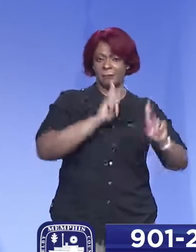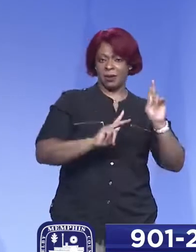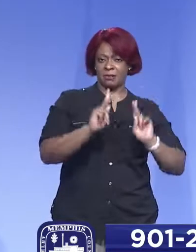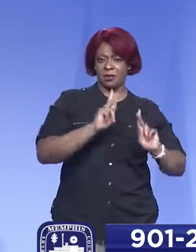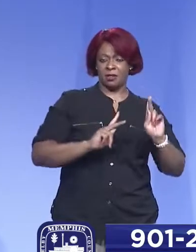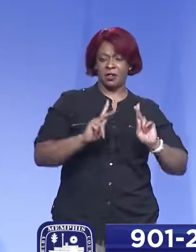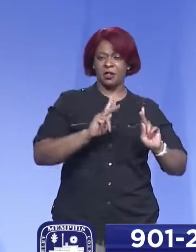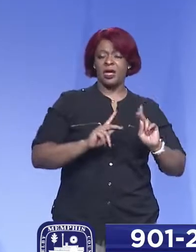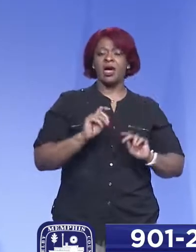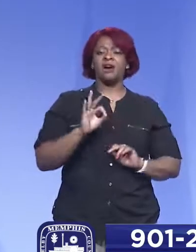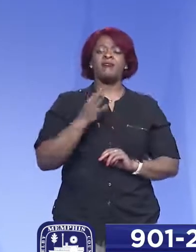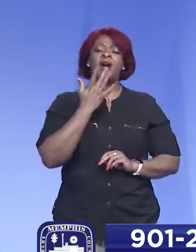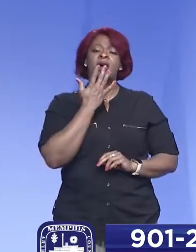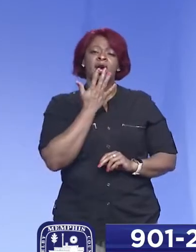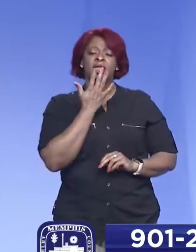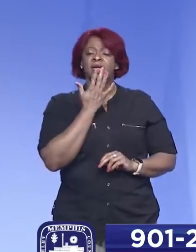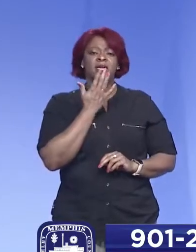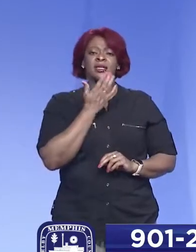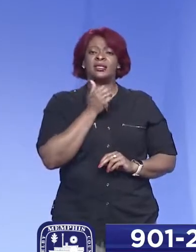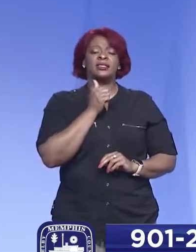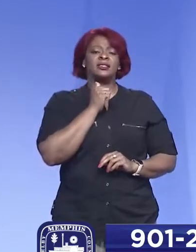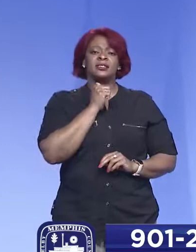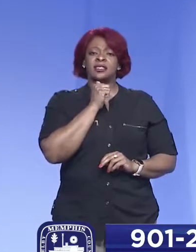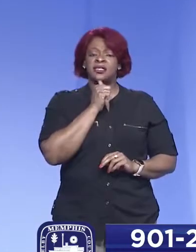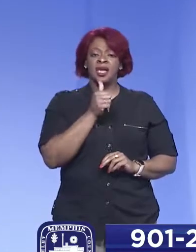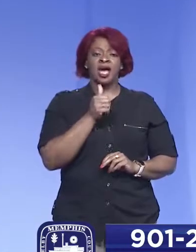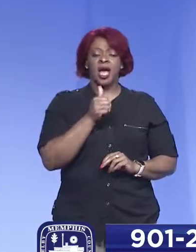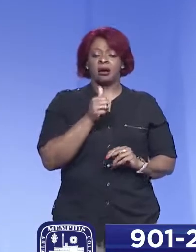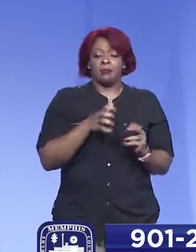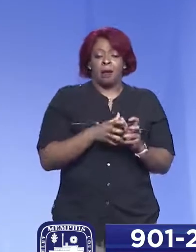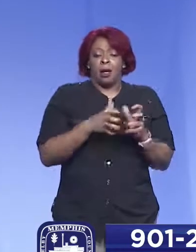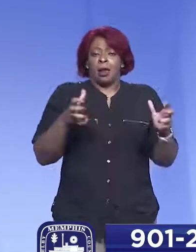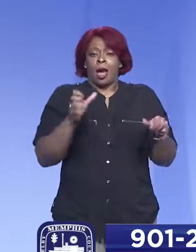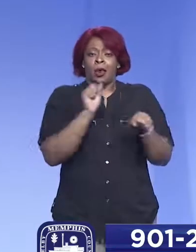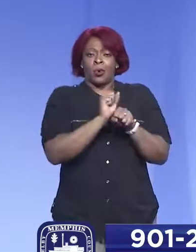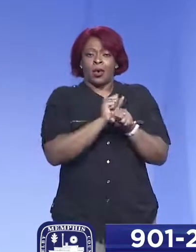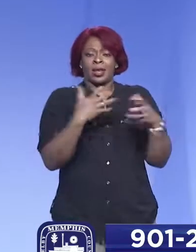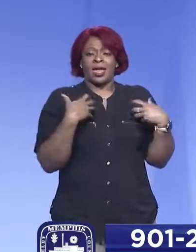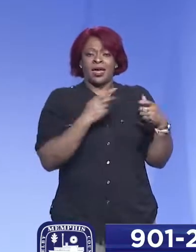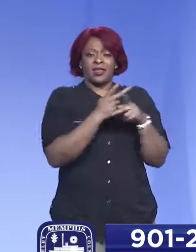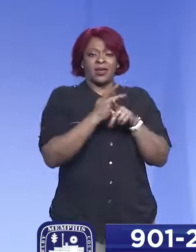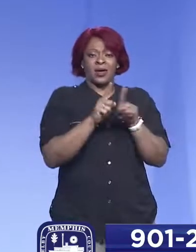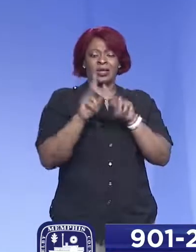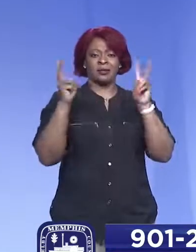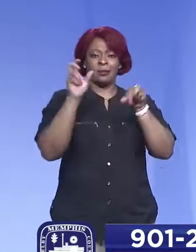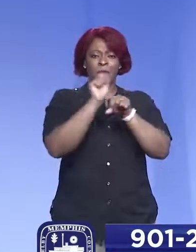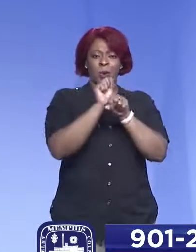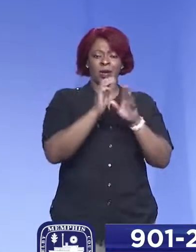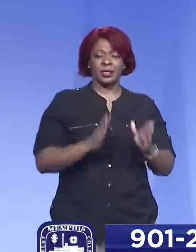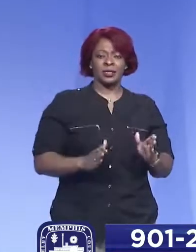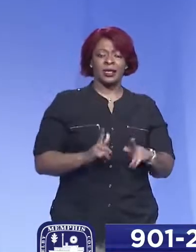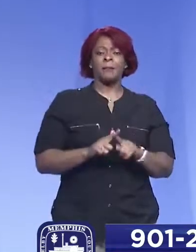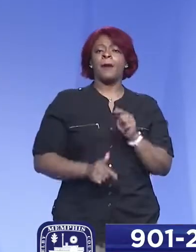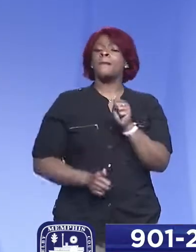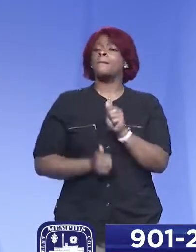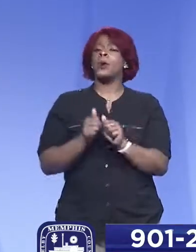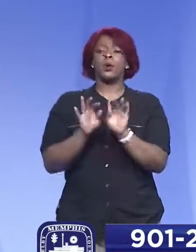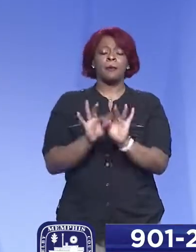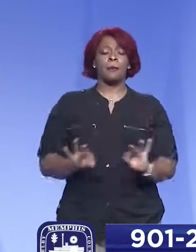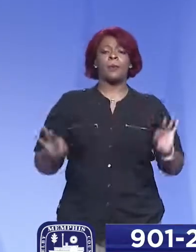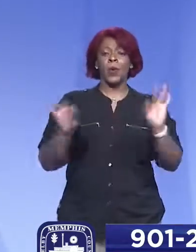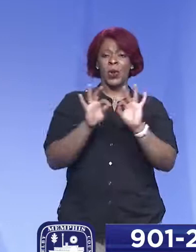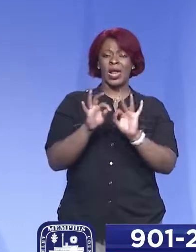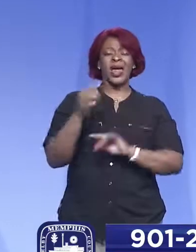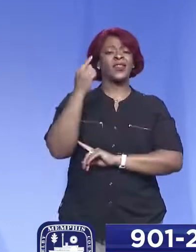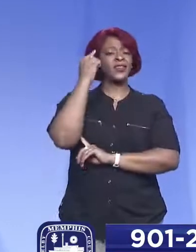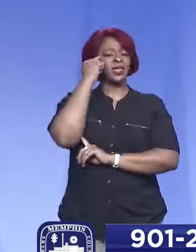people of color may not be well as represented as employees. But more importantly, I think